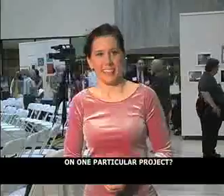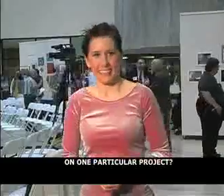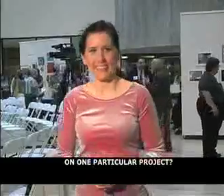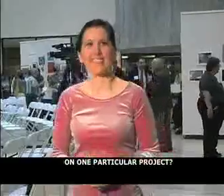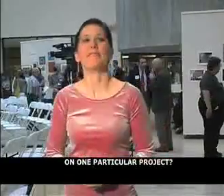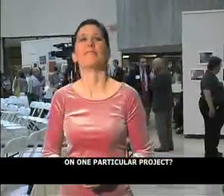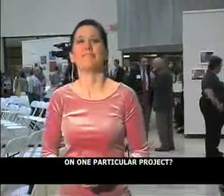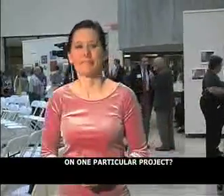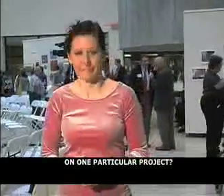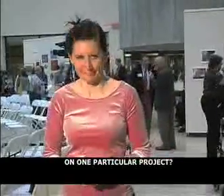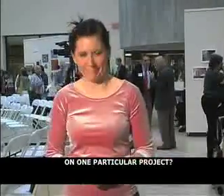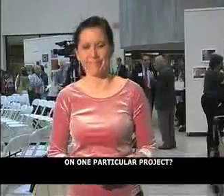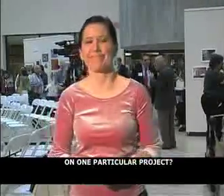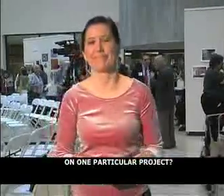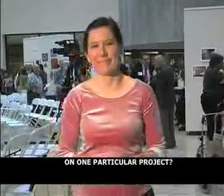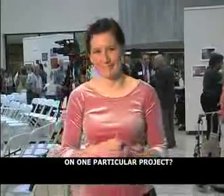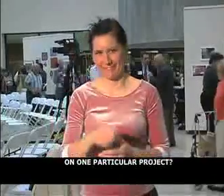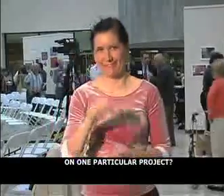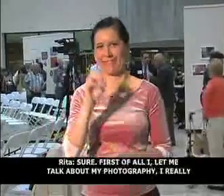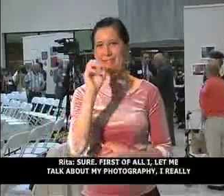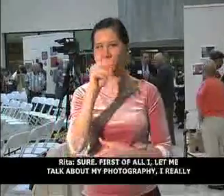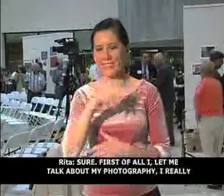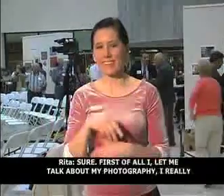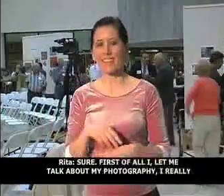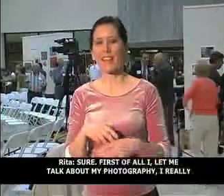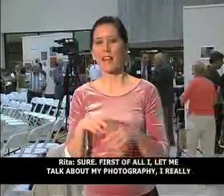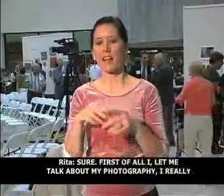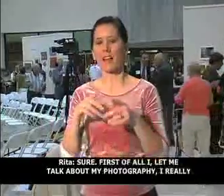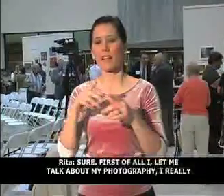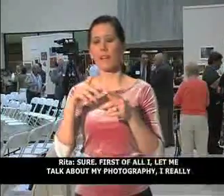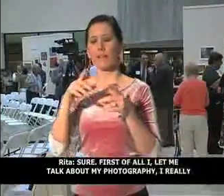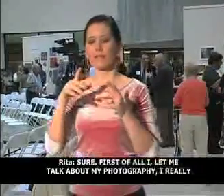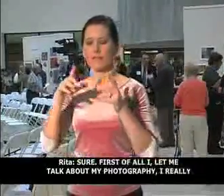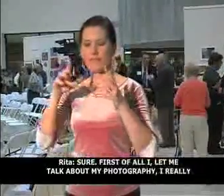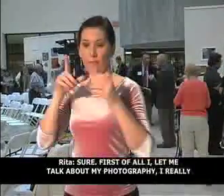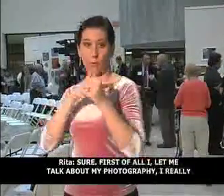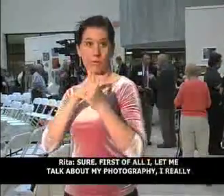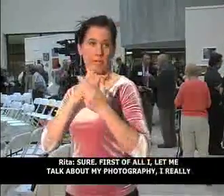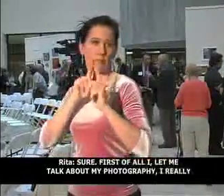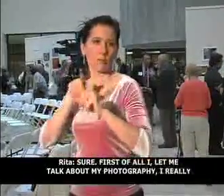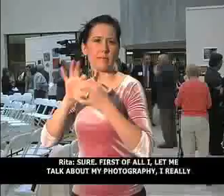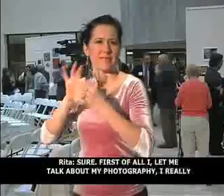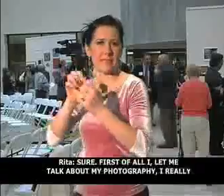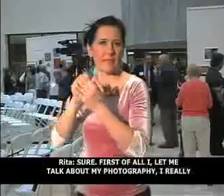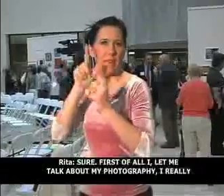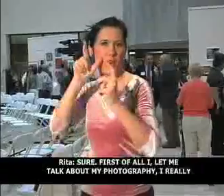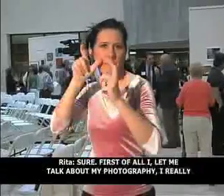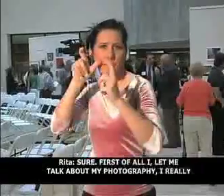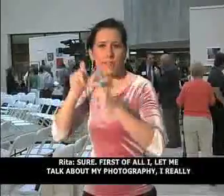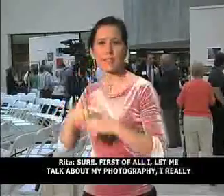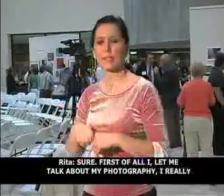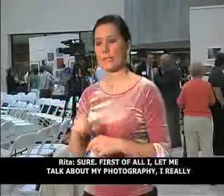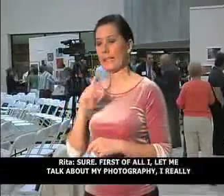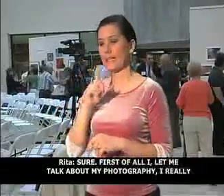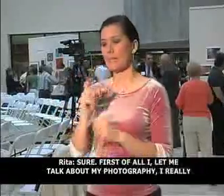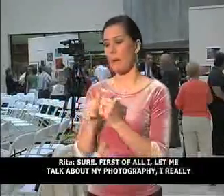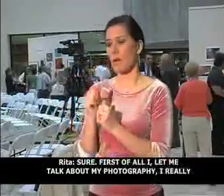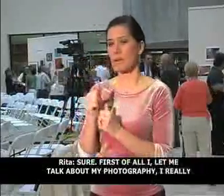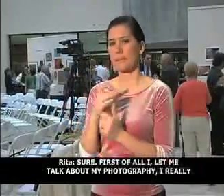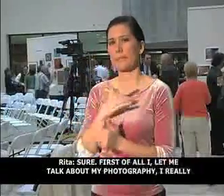Sure. First of all,